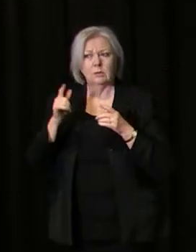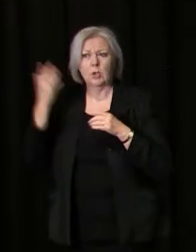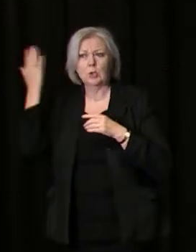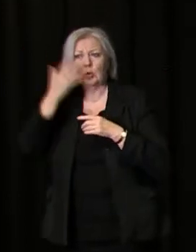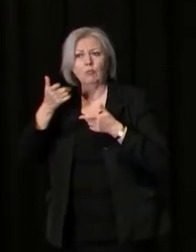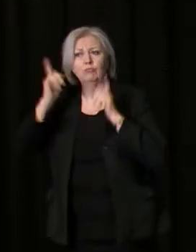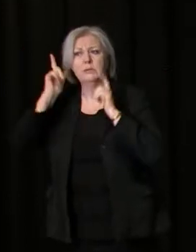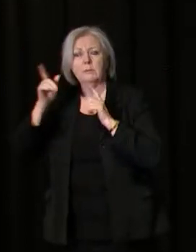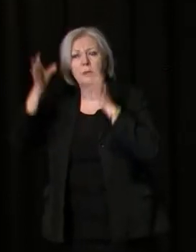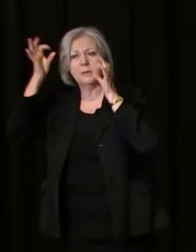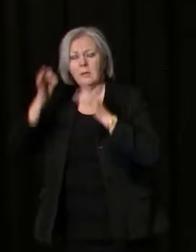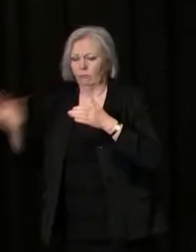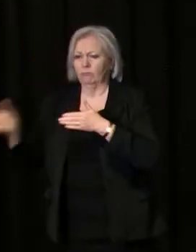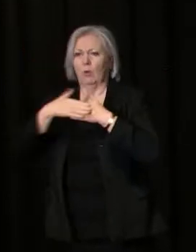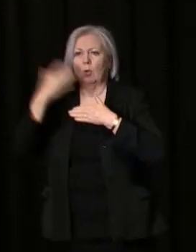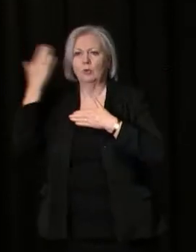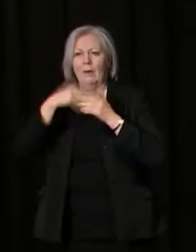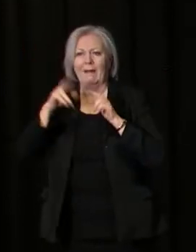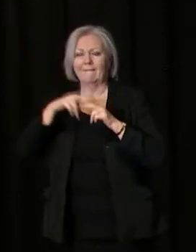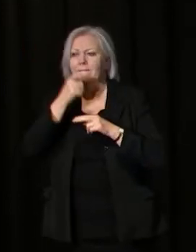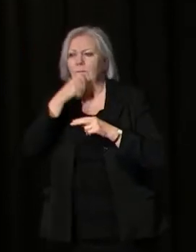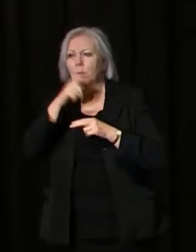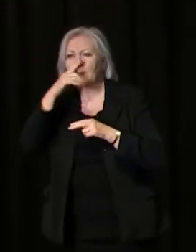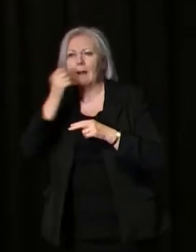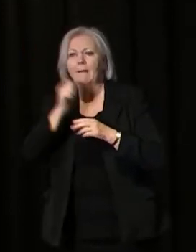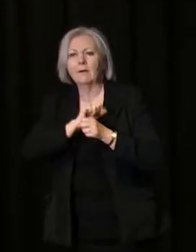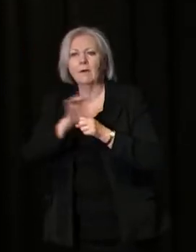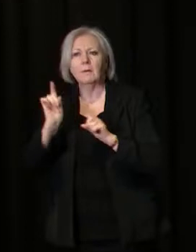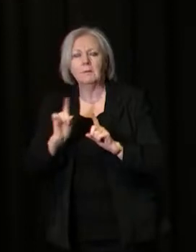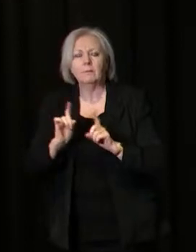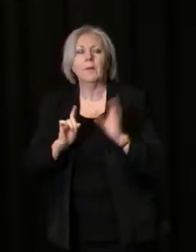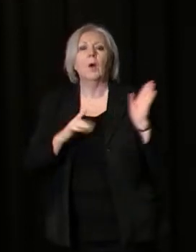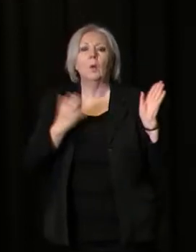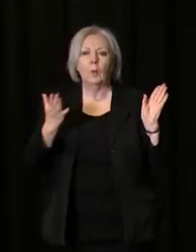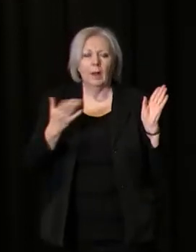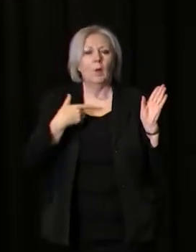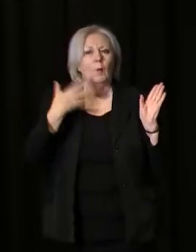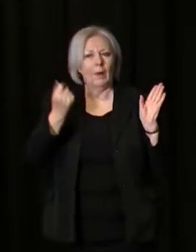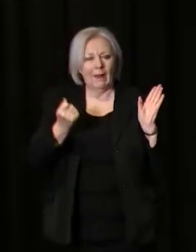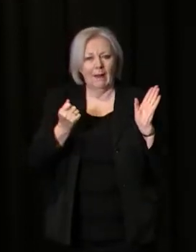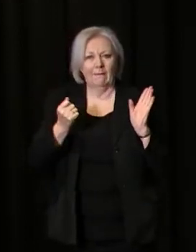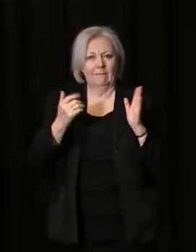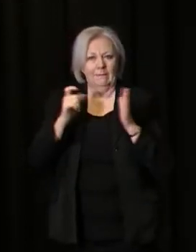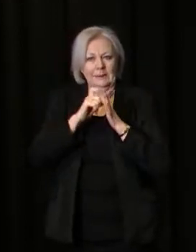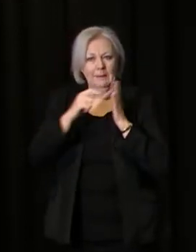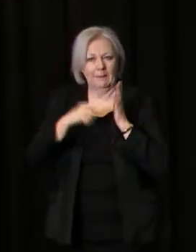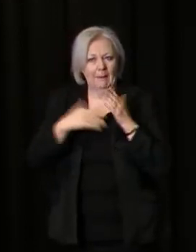gone out from both the Department of Education and Department of Health to principals.